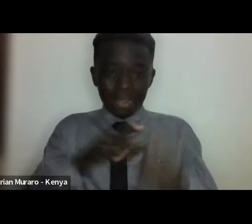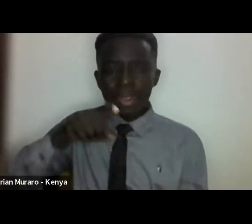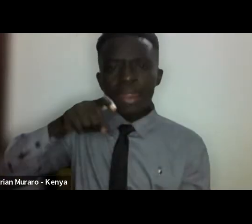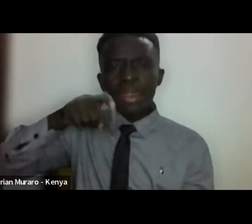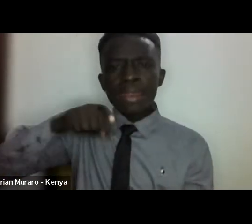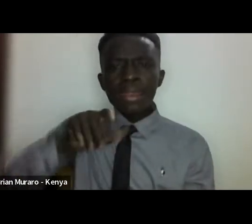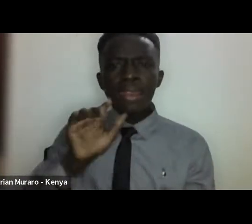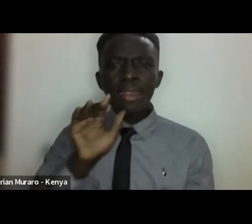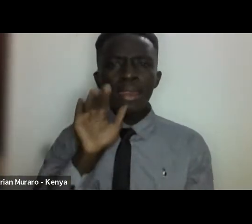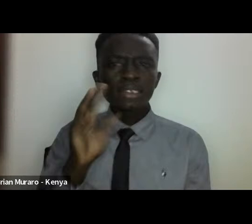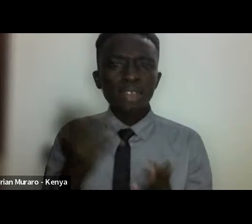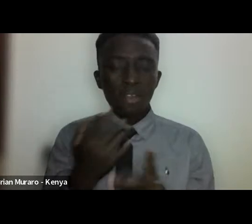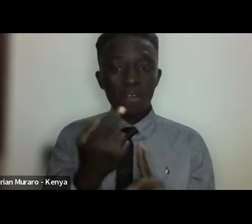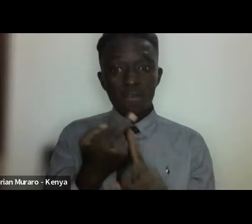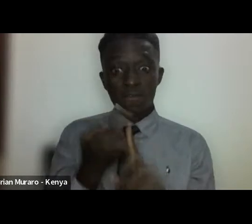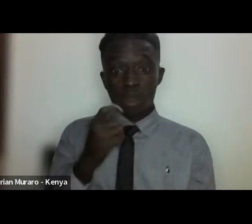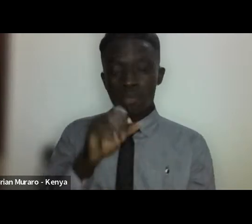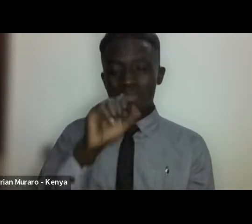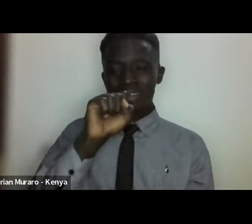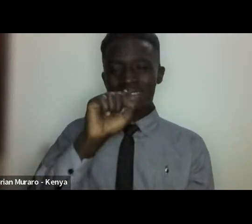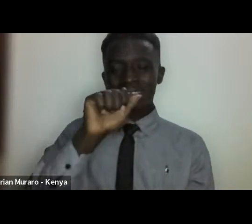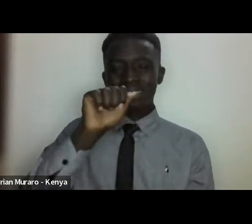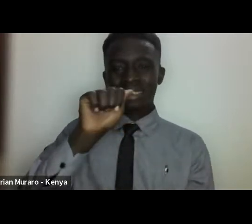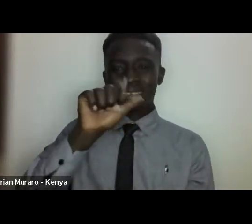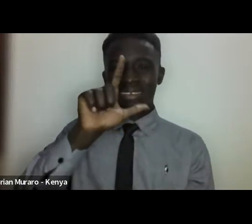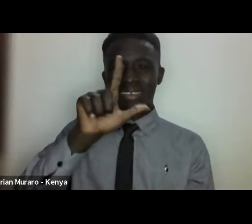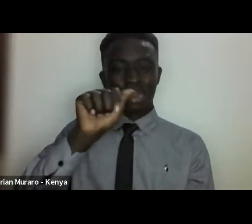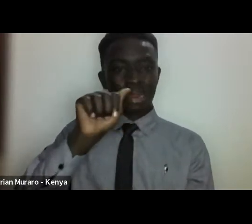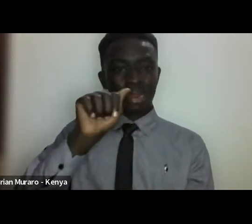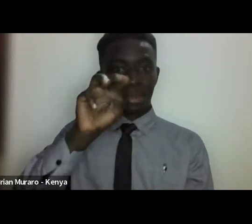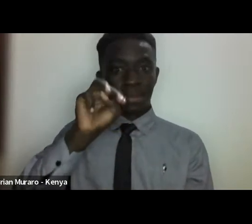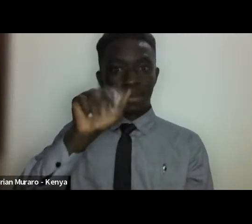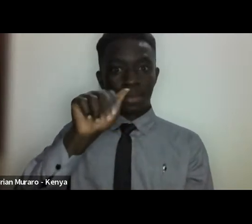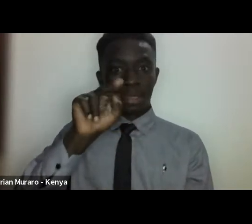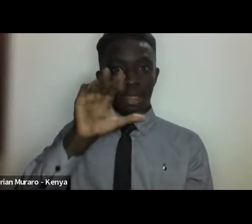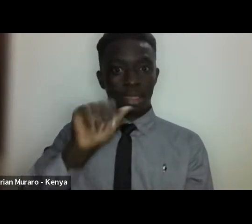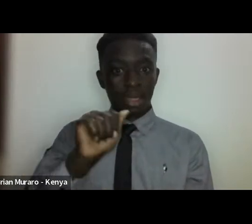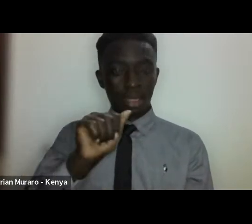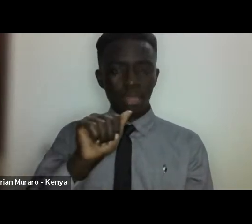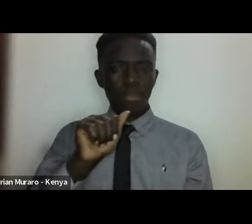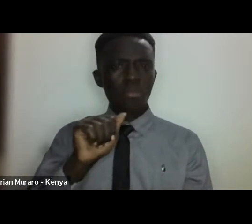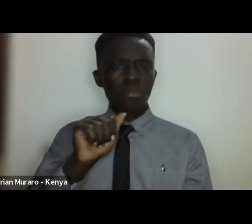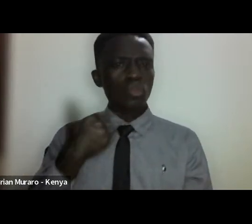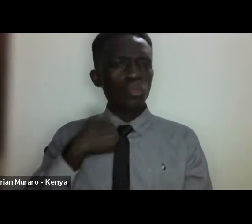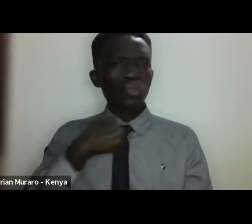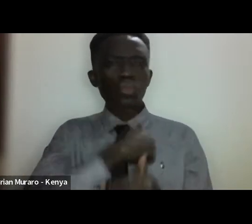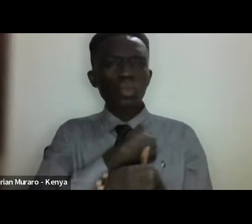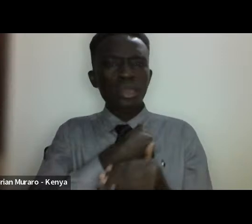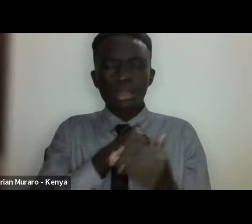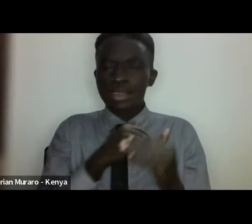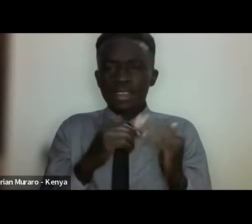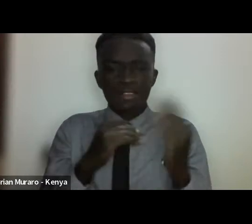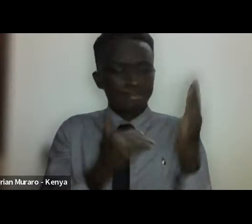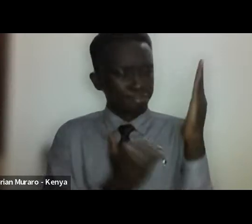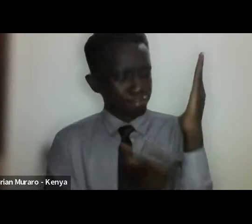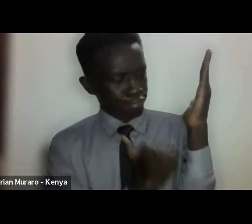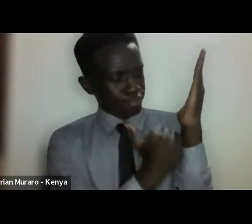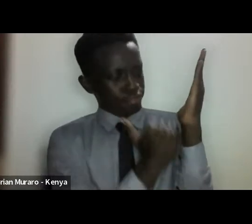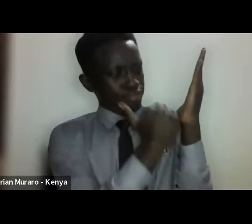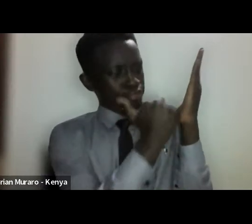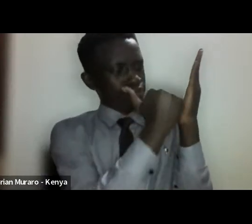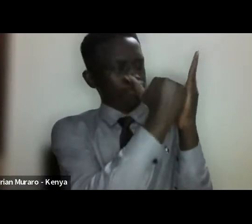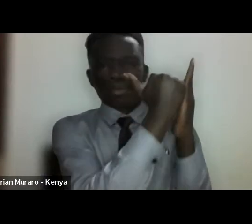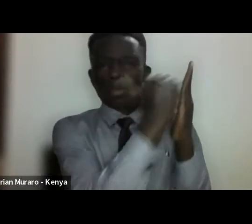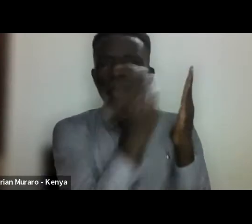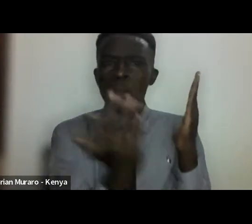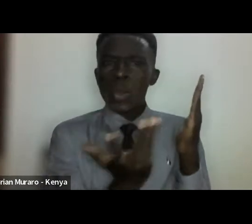Salamanca Statement, how much of progress have we made with inclusive education? So let me just also share